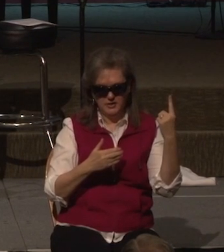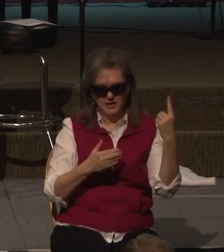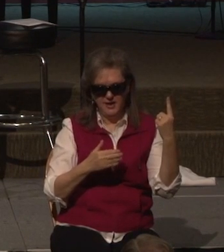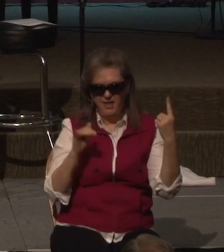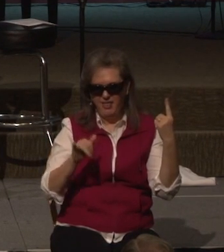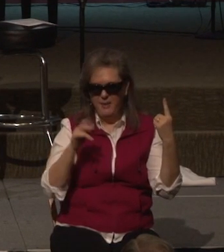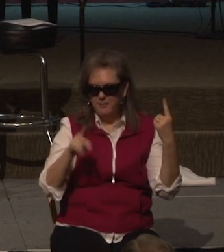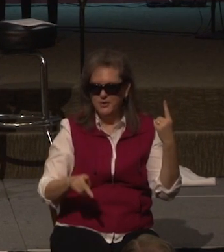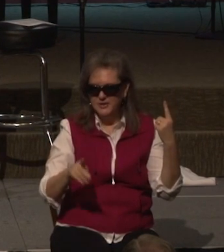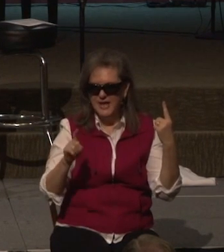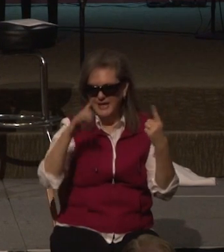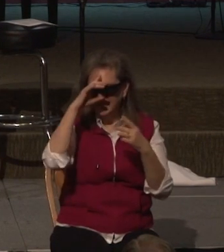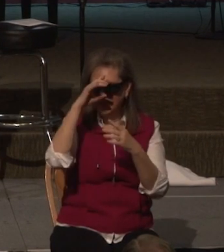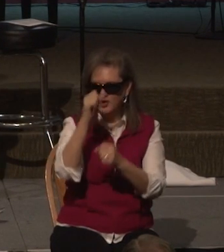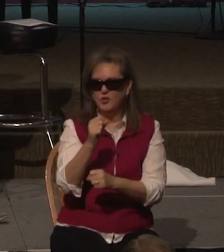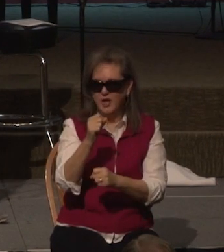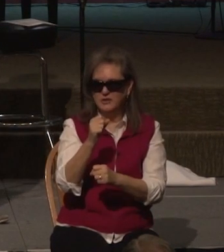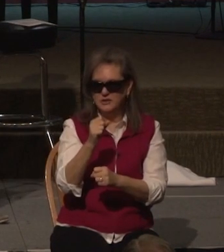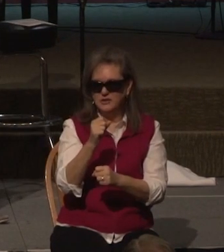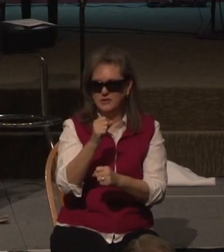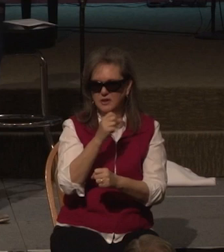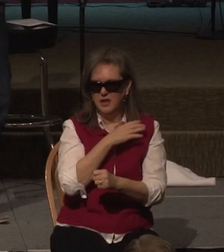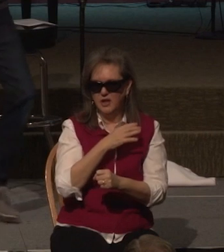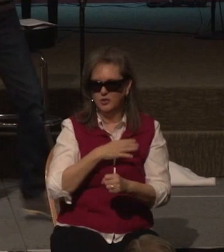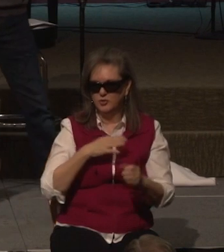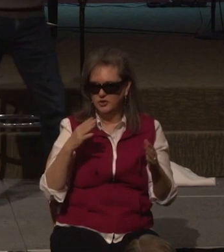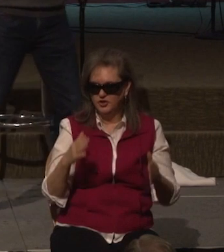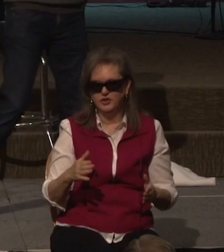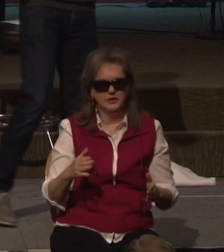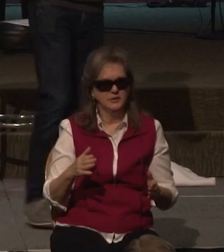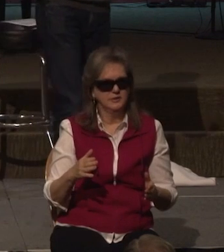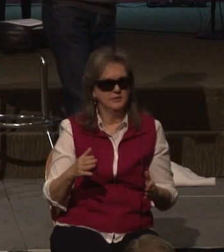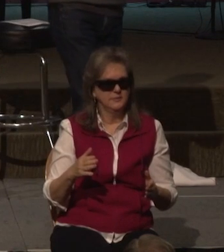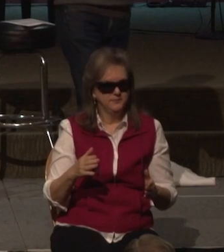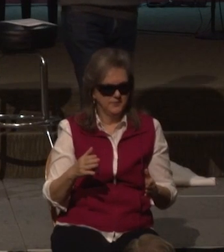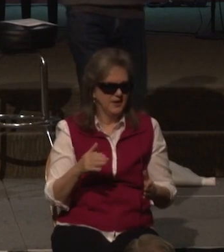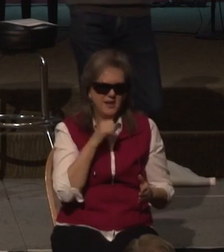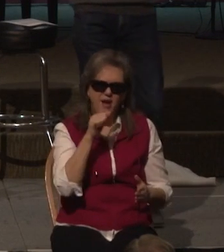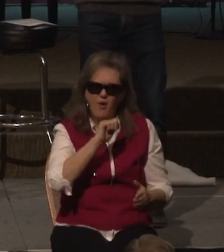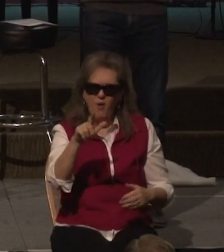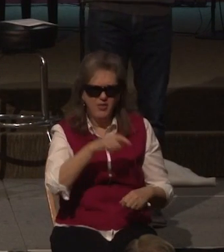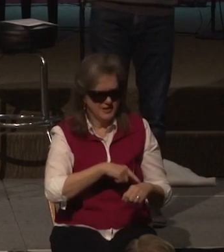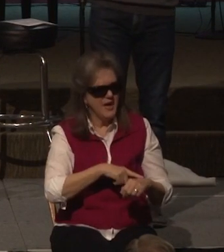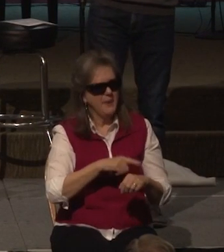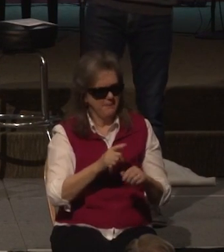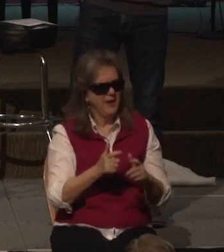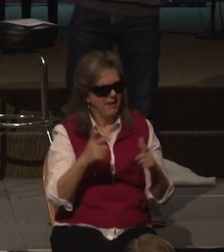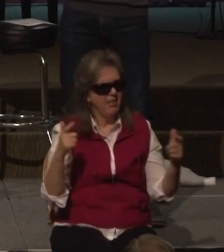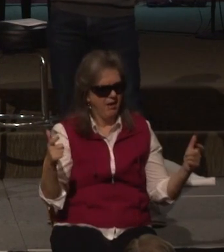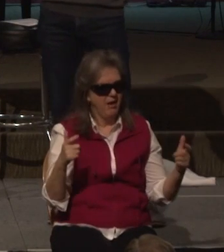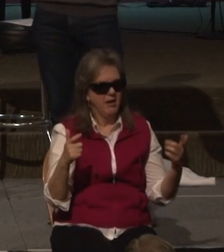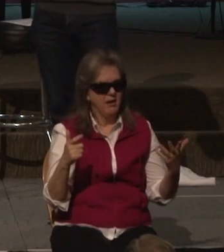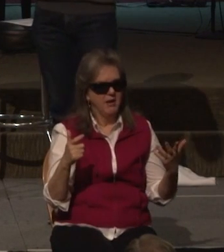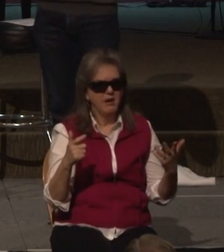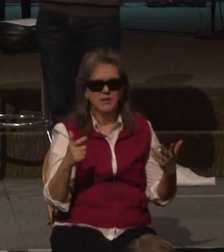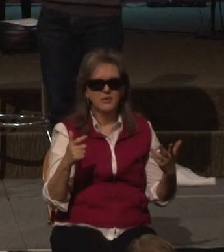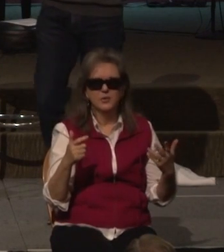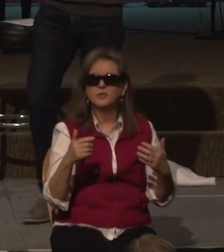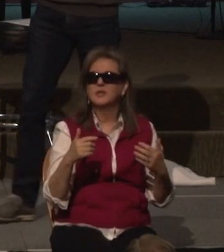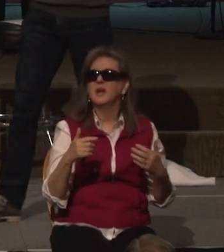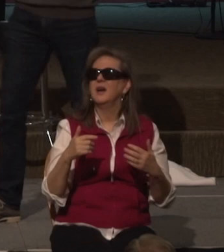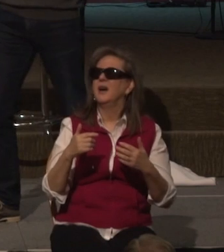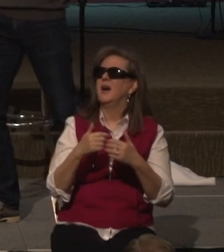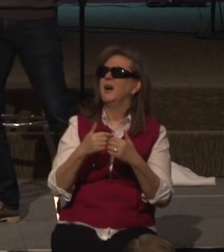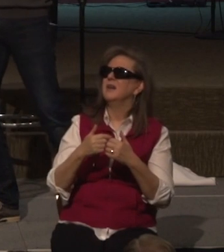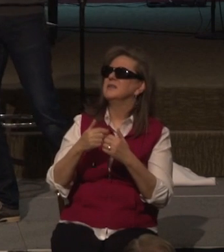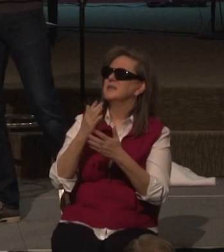that a person has to trust a Christian. And this isn't all the time, of course, but largely someone who's apart from God trusts